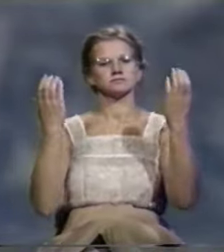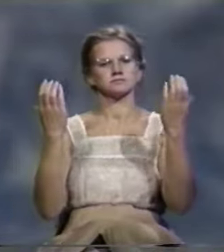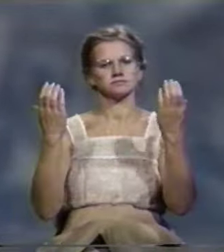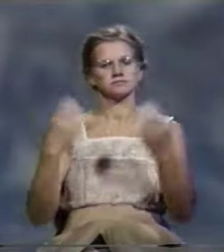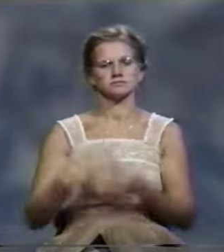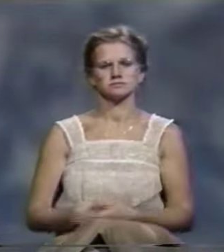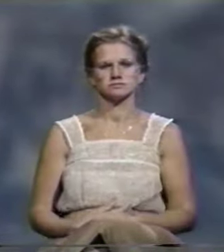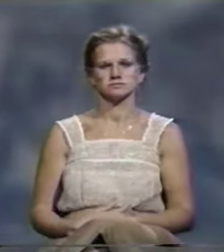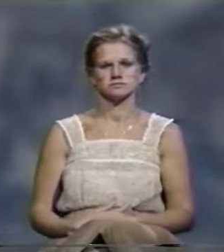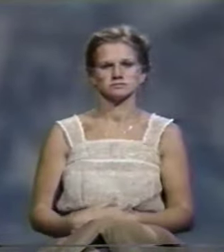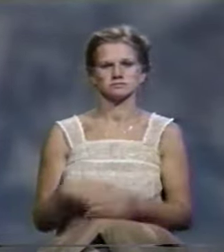Class.